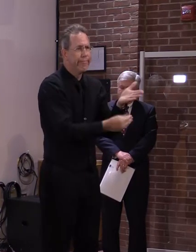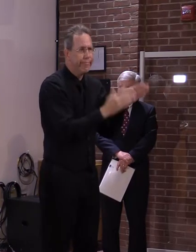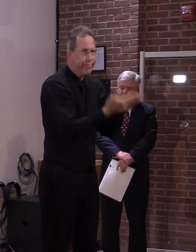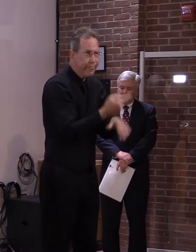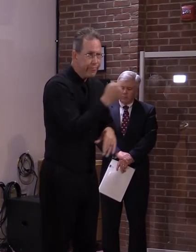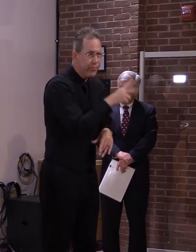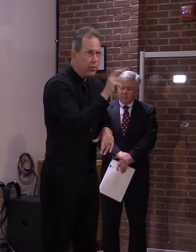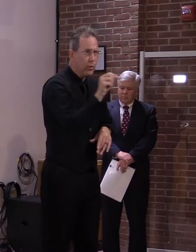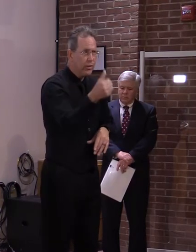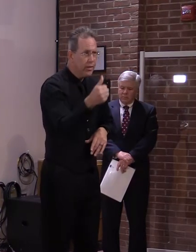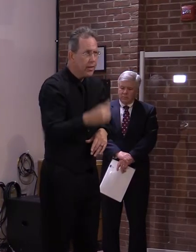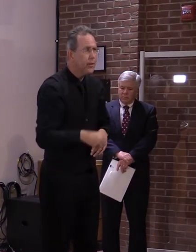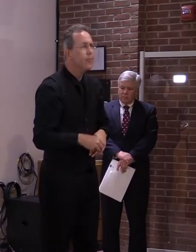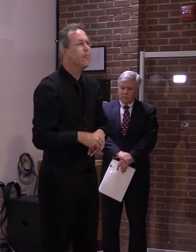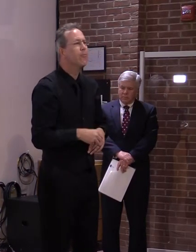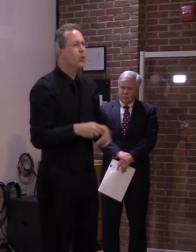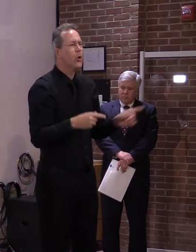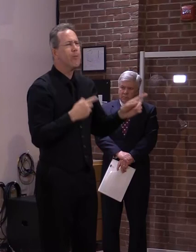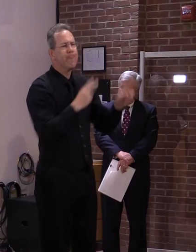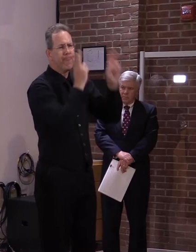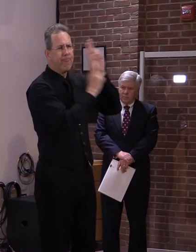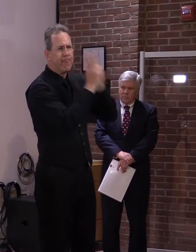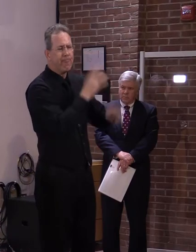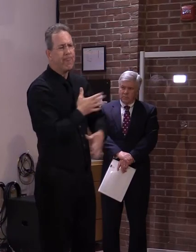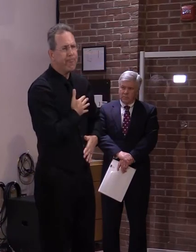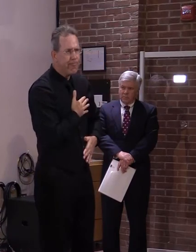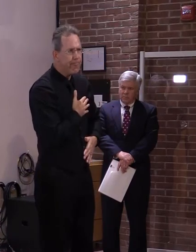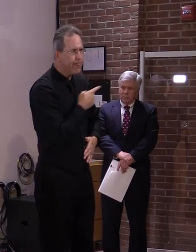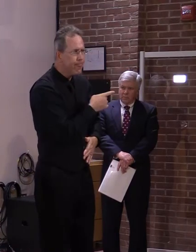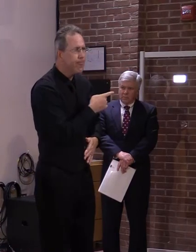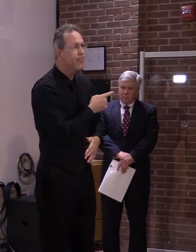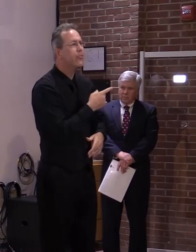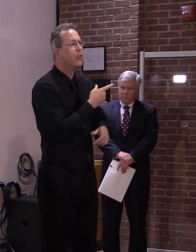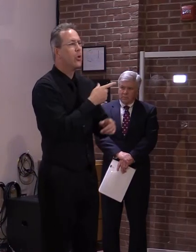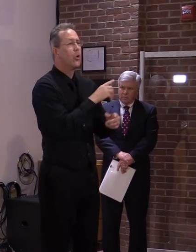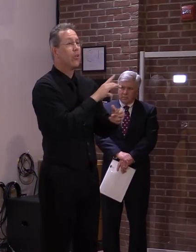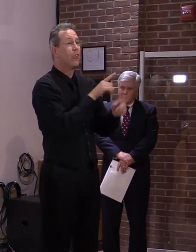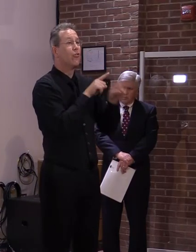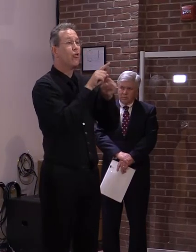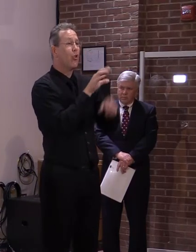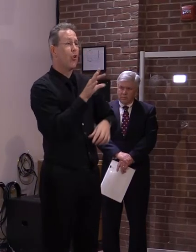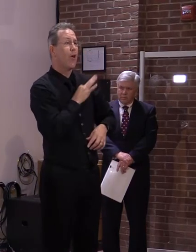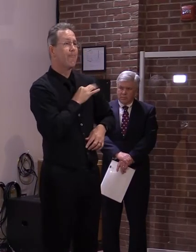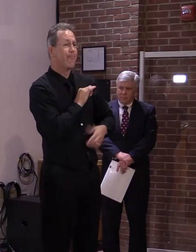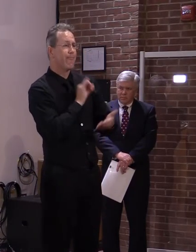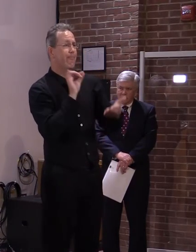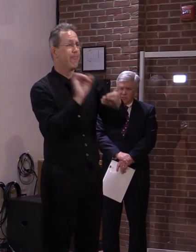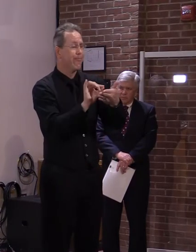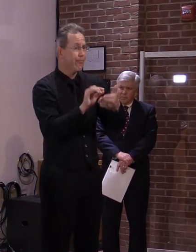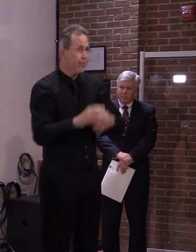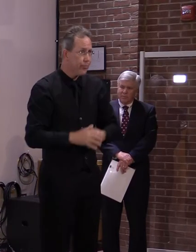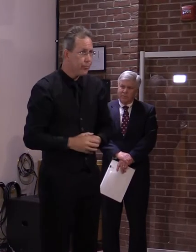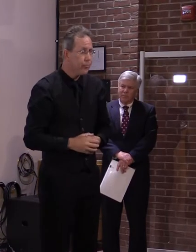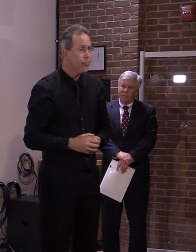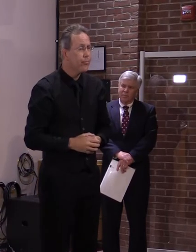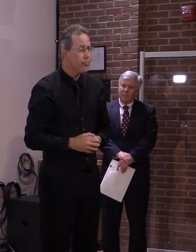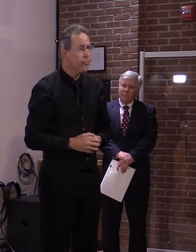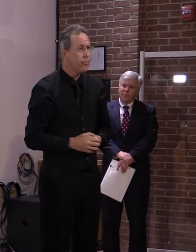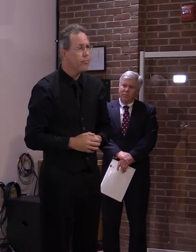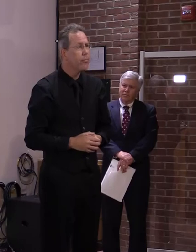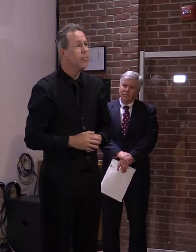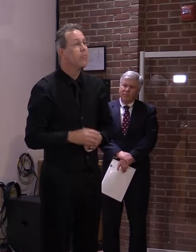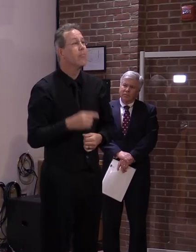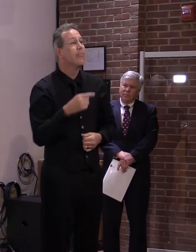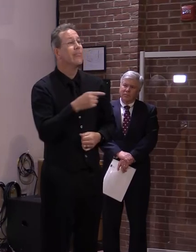death. On Sunday, I just wanted, this is something the parents wanted me to know. At